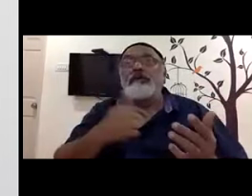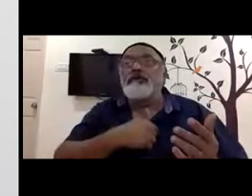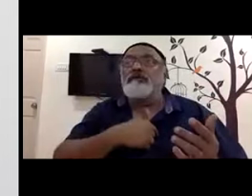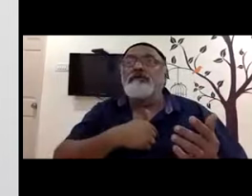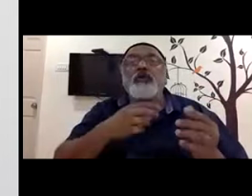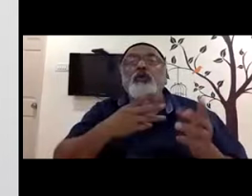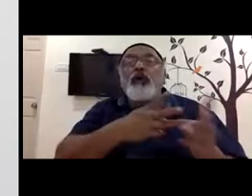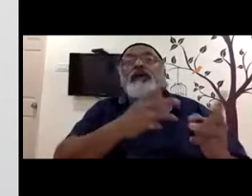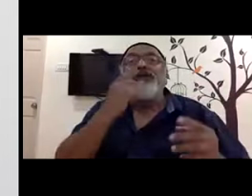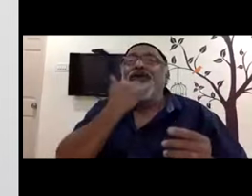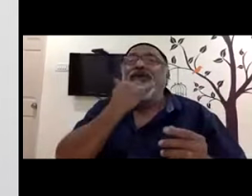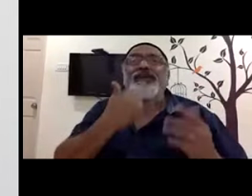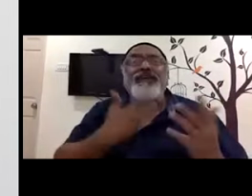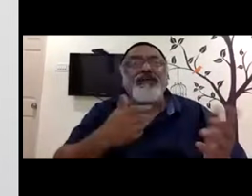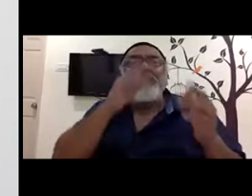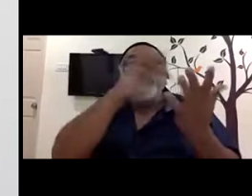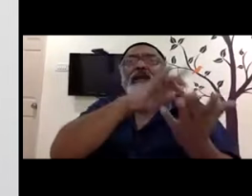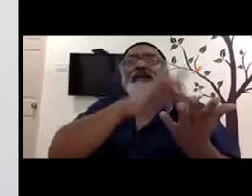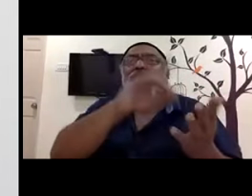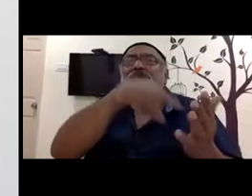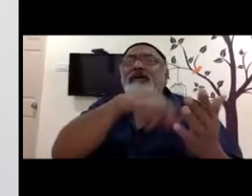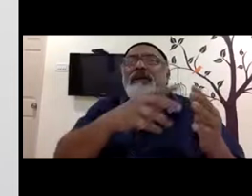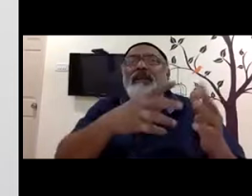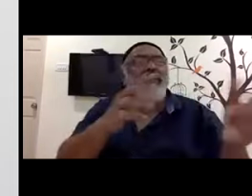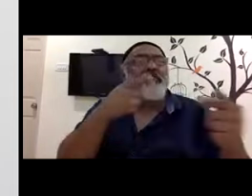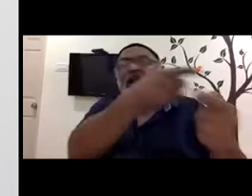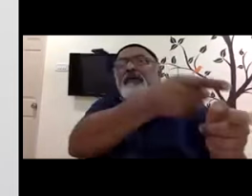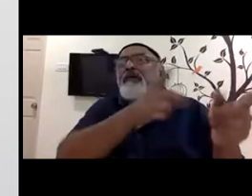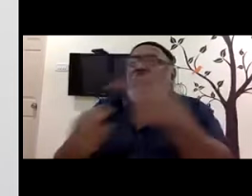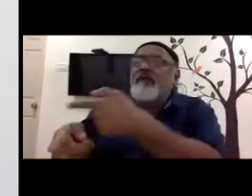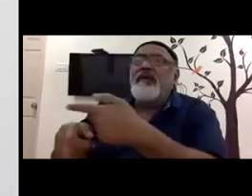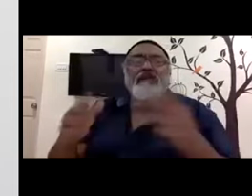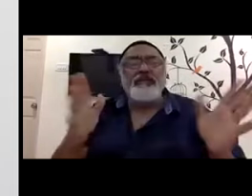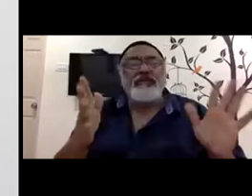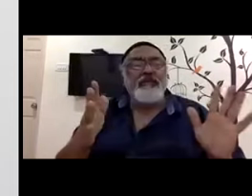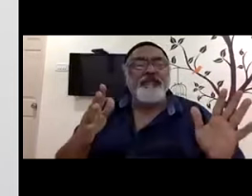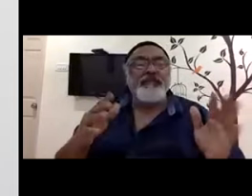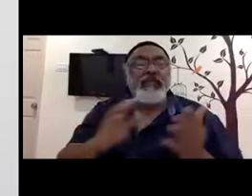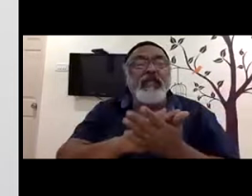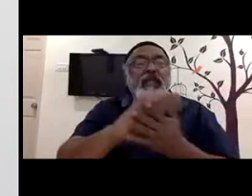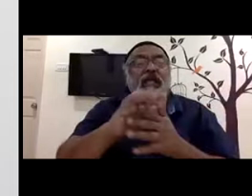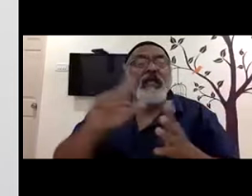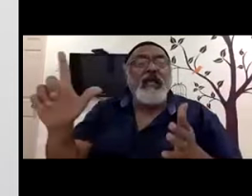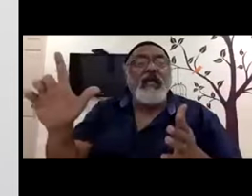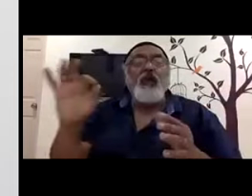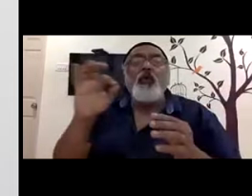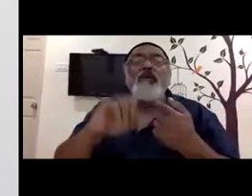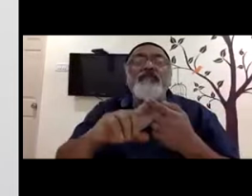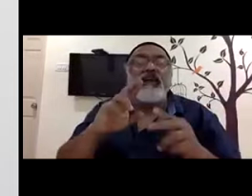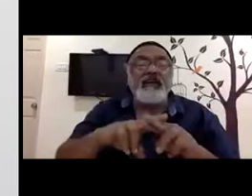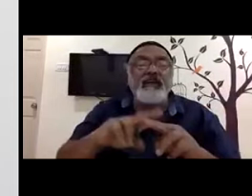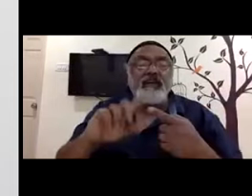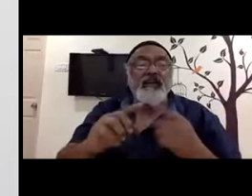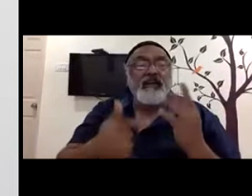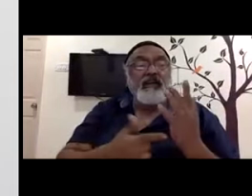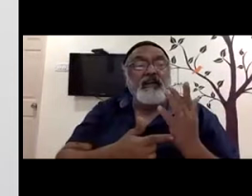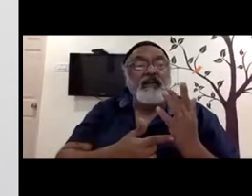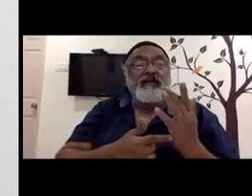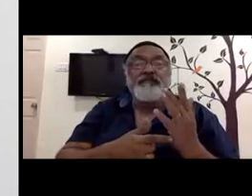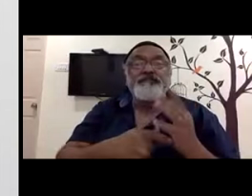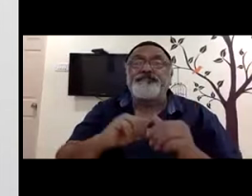their place of belonging. It helps to reduce halo effect. Halo effect is when we actually believe in somebody